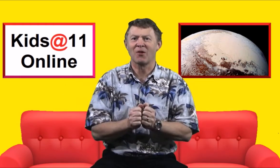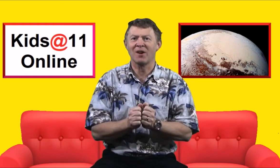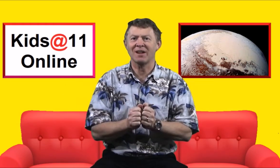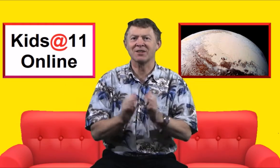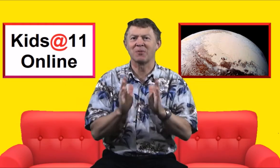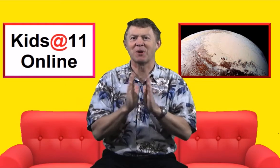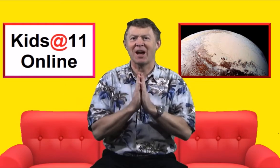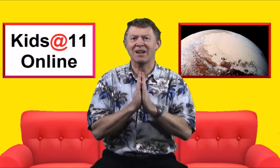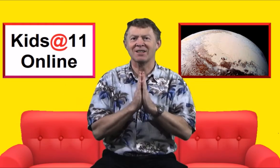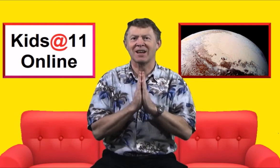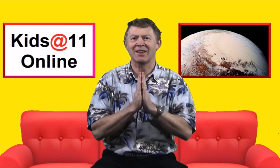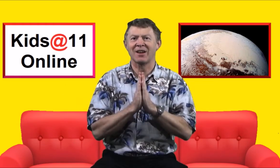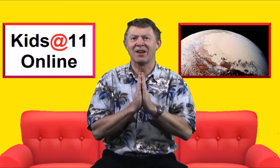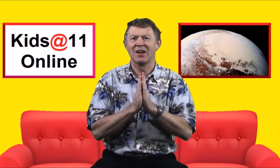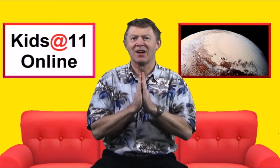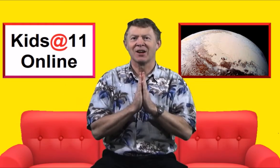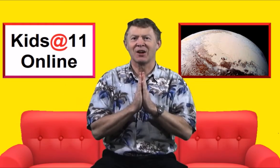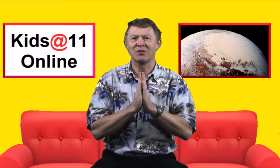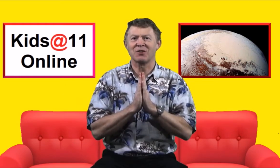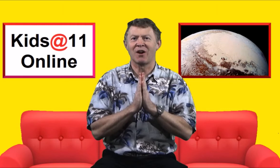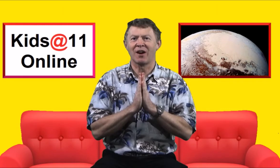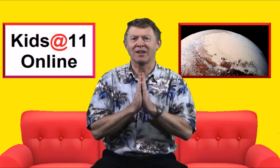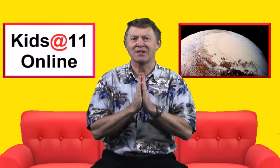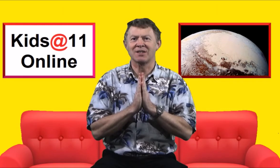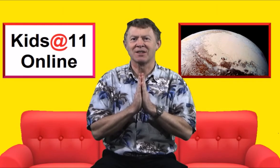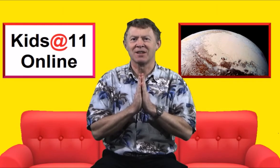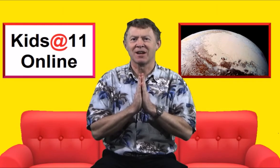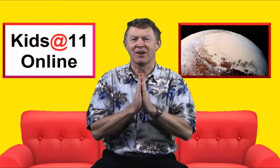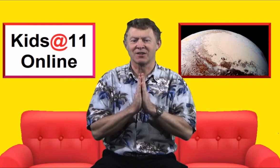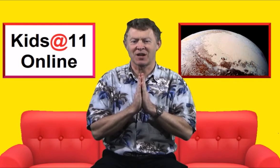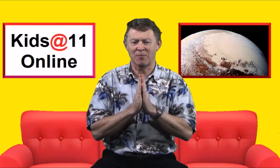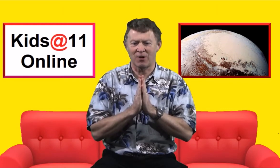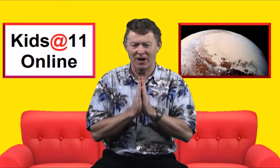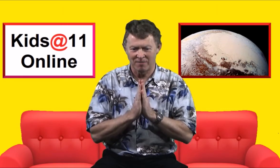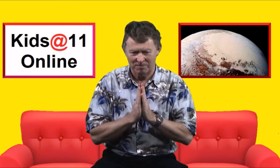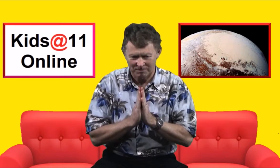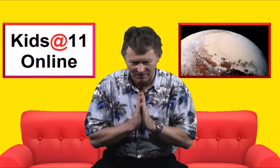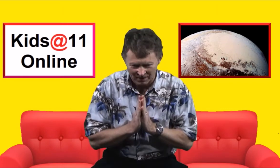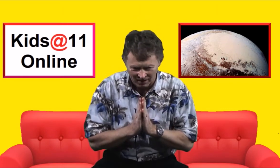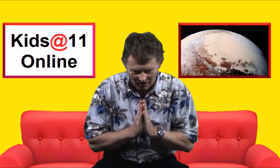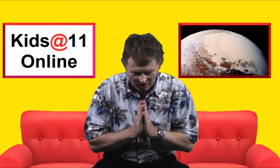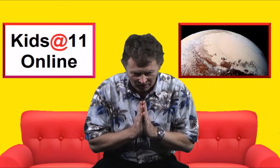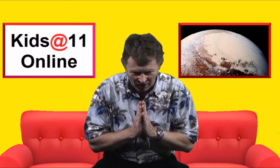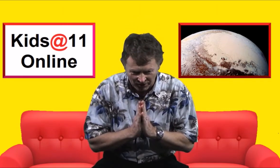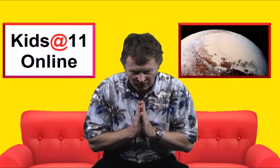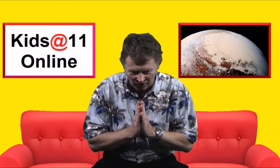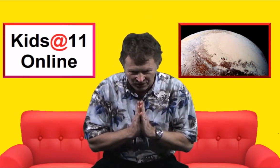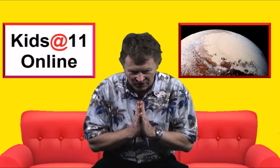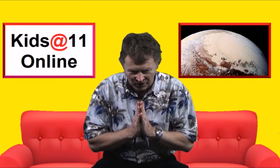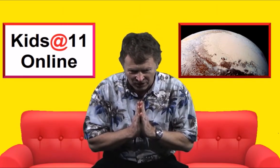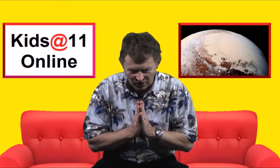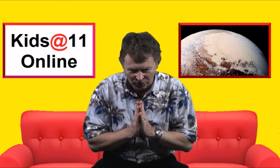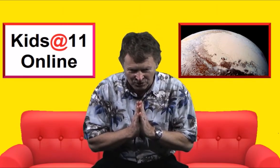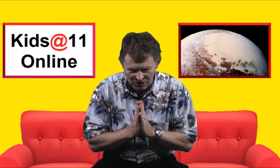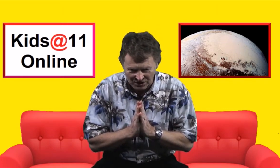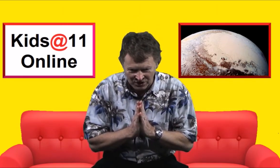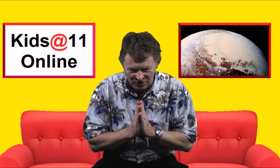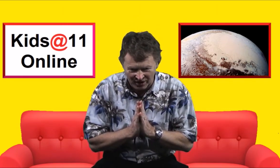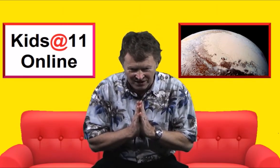All right, so put your hands together, close your eyes, and I'll say a prayer. Father God, through Jesus Christ